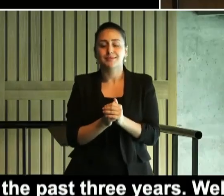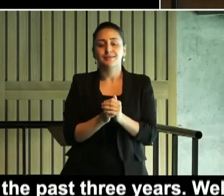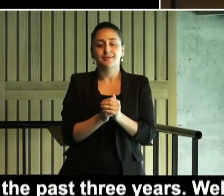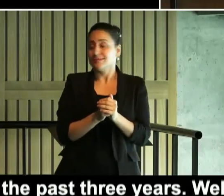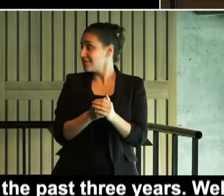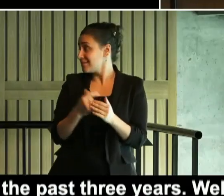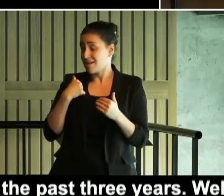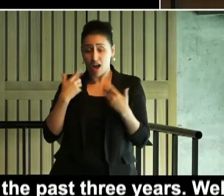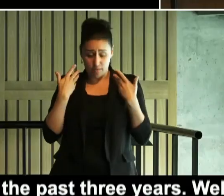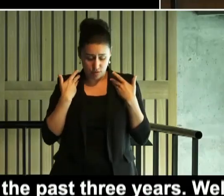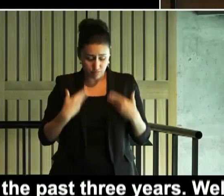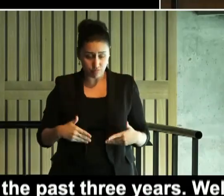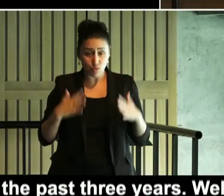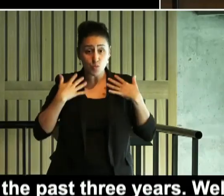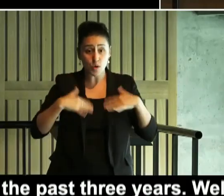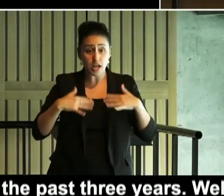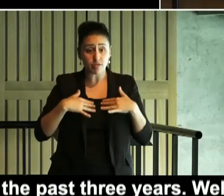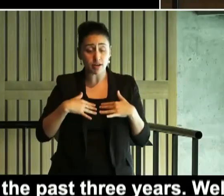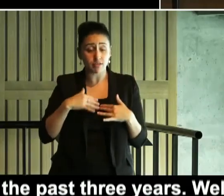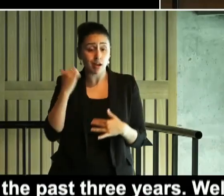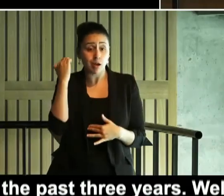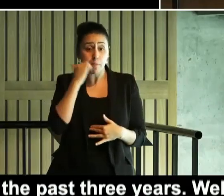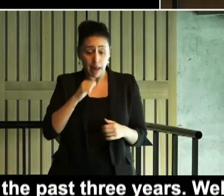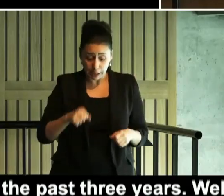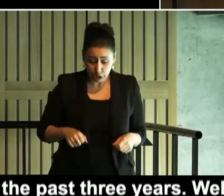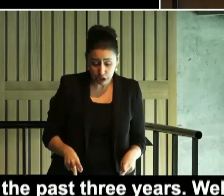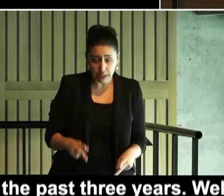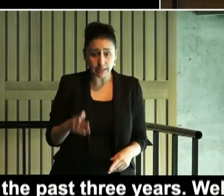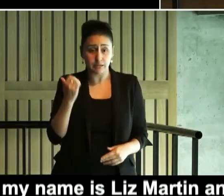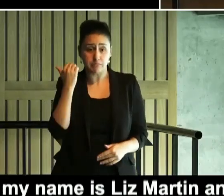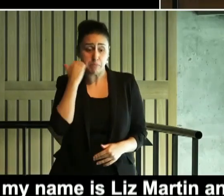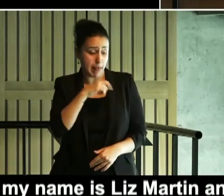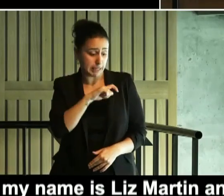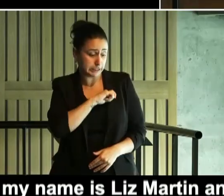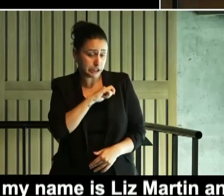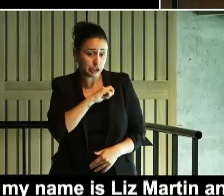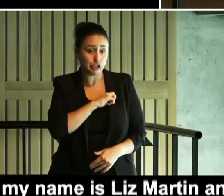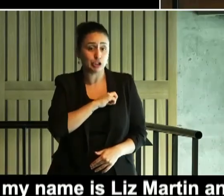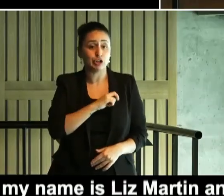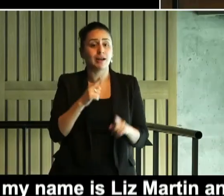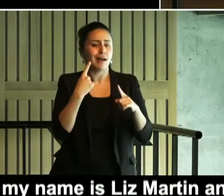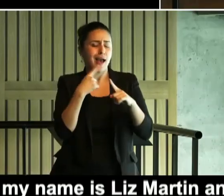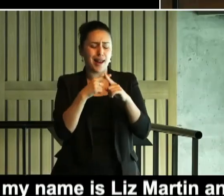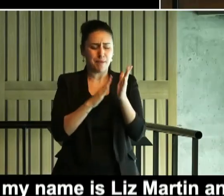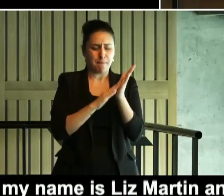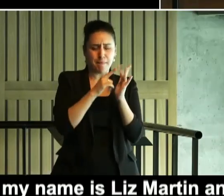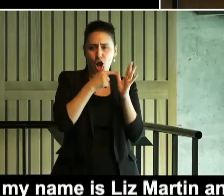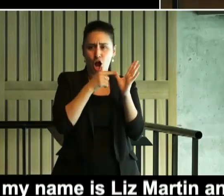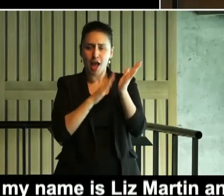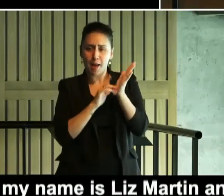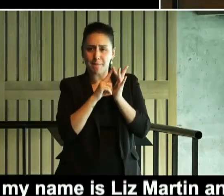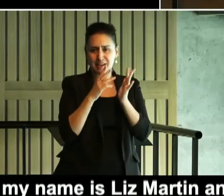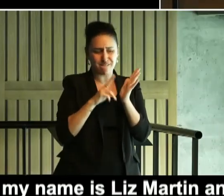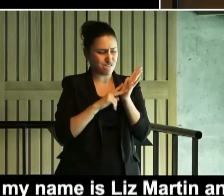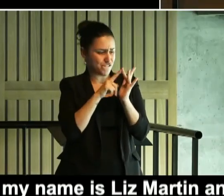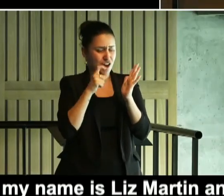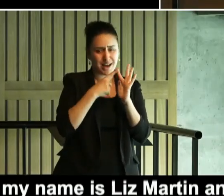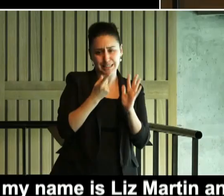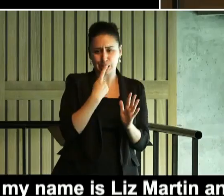am sporting black jeans, black t-shirt and a Miami Vice style white